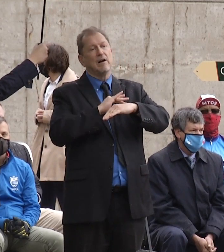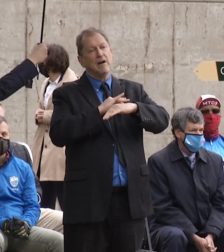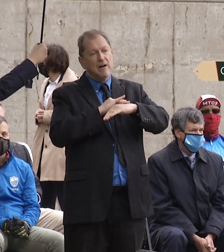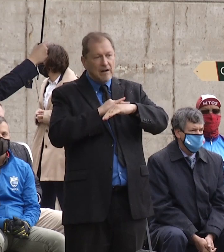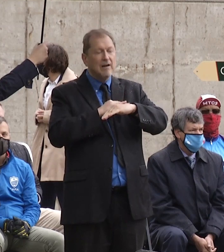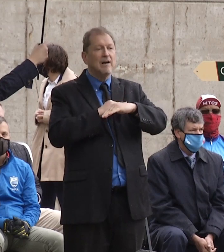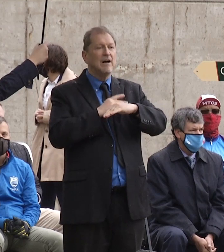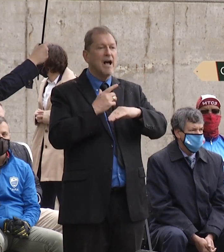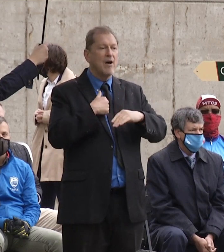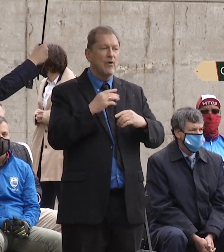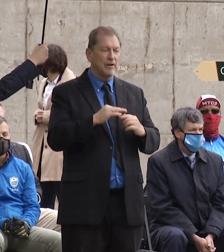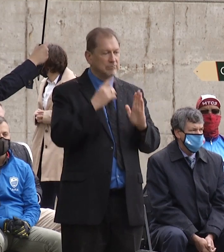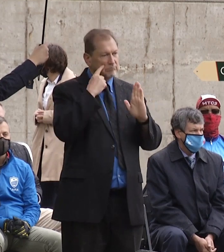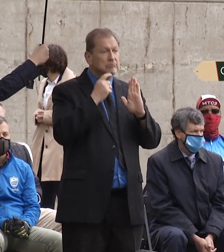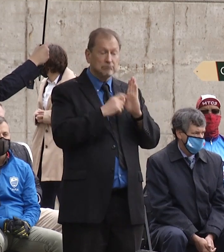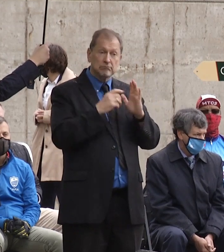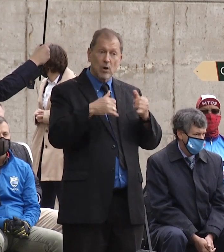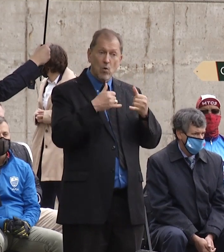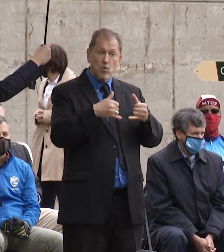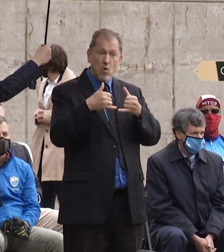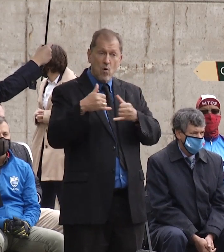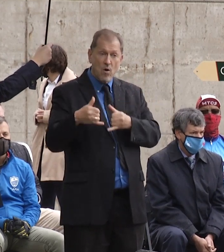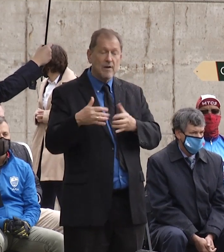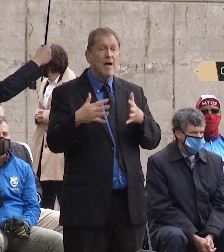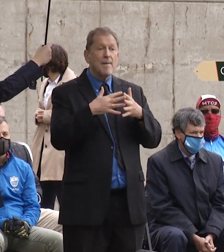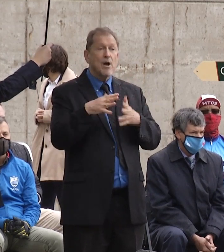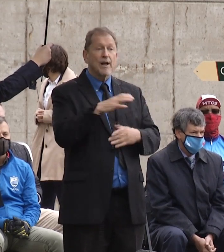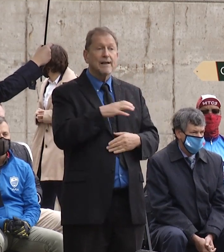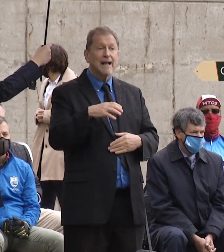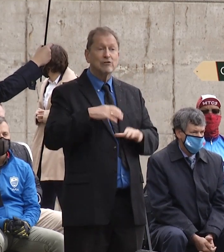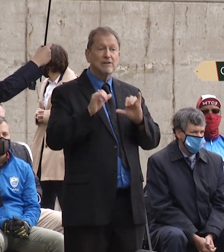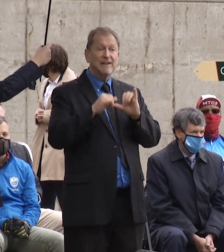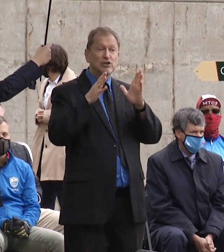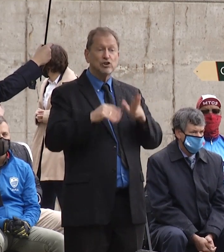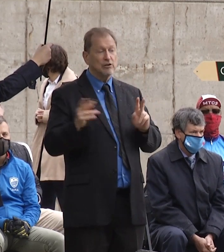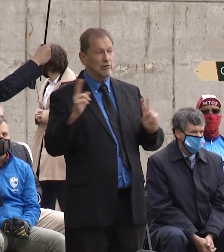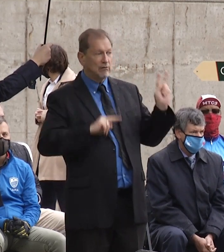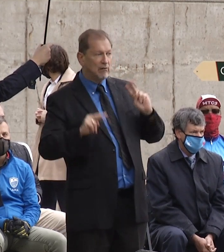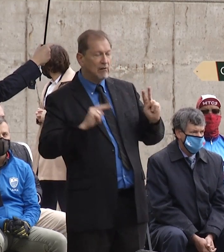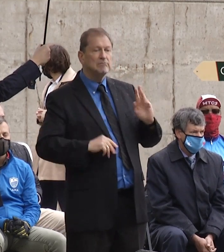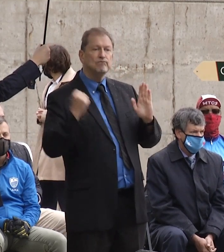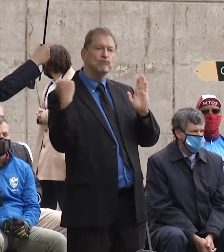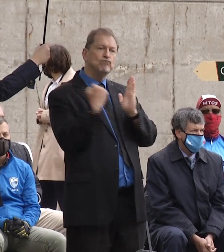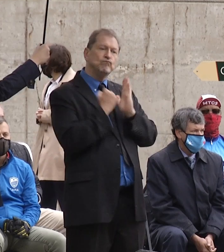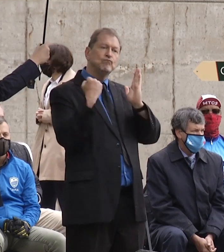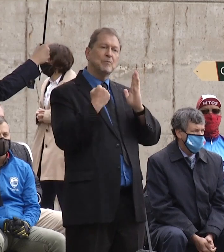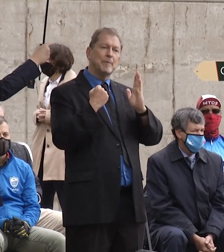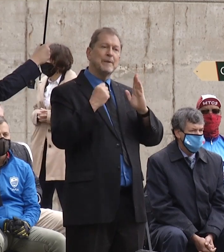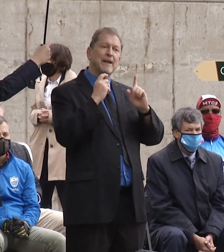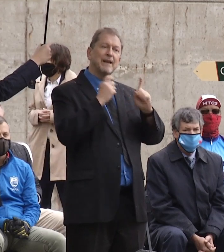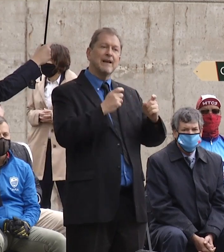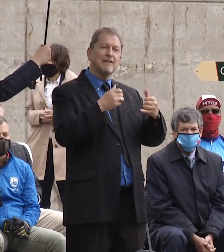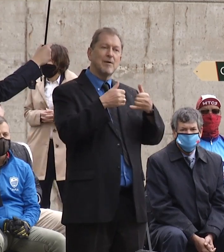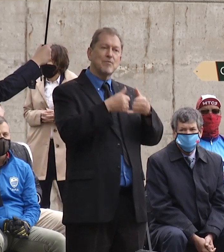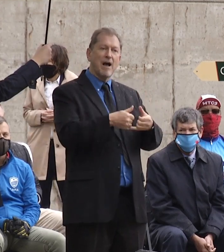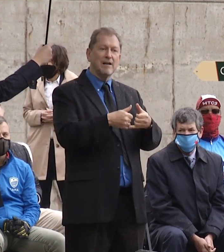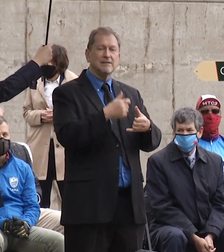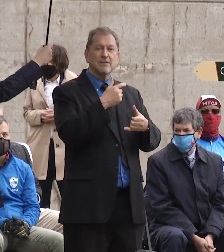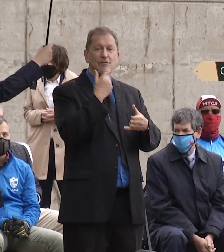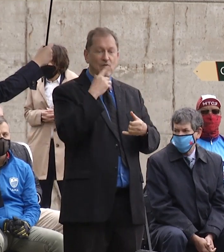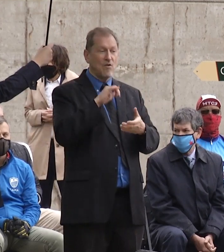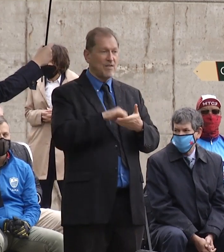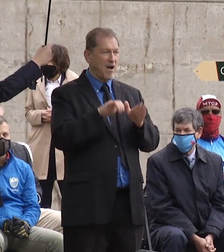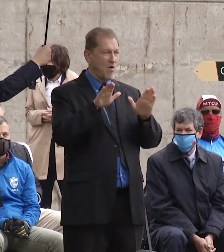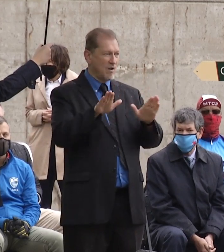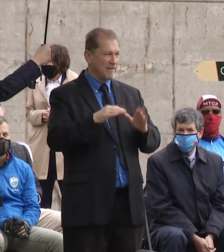special recognitions, including the American Council of Engineering Companies of Illinois, Lincoln's Grand Conceptor